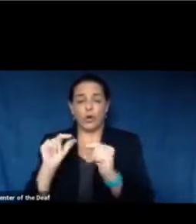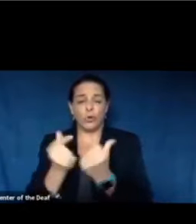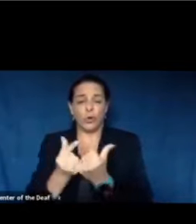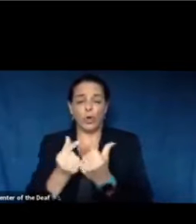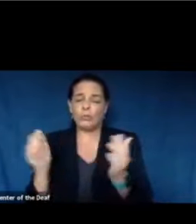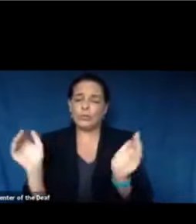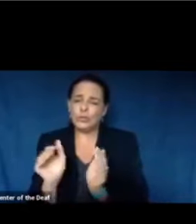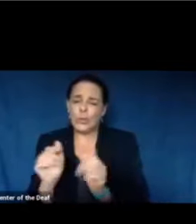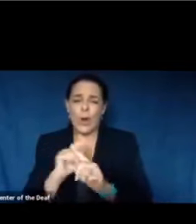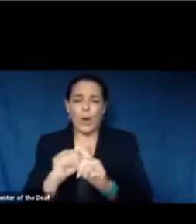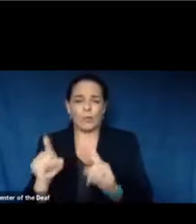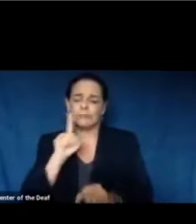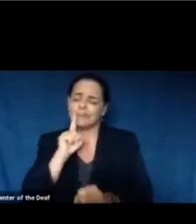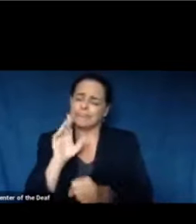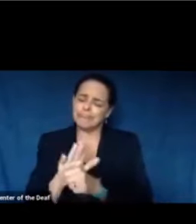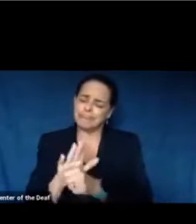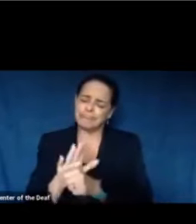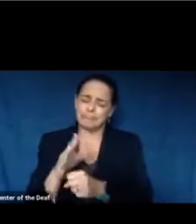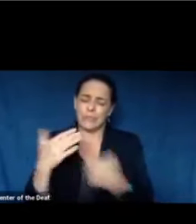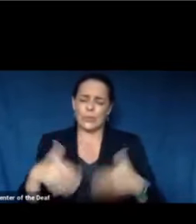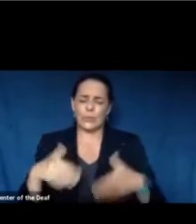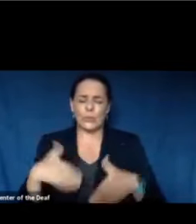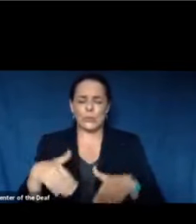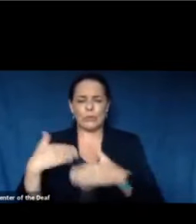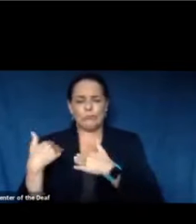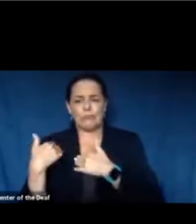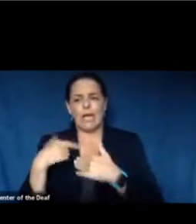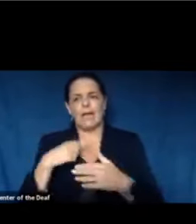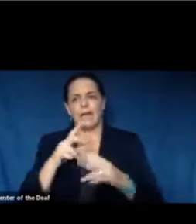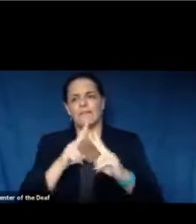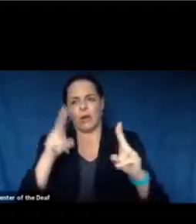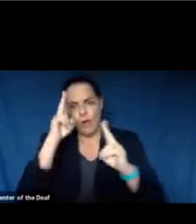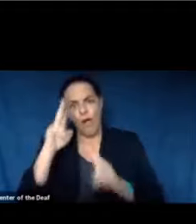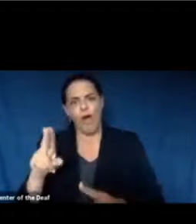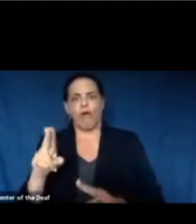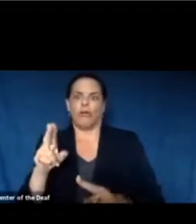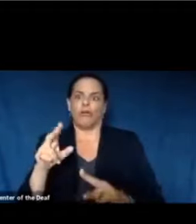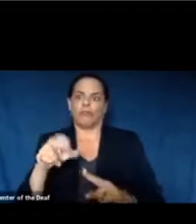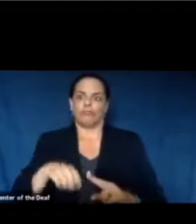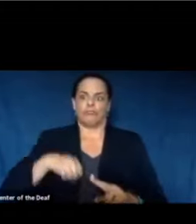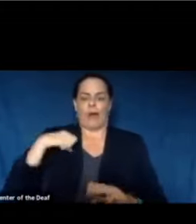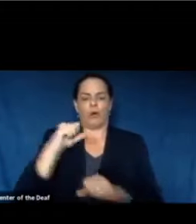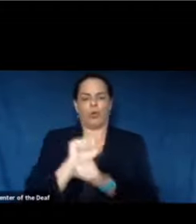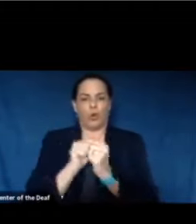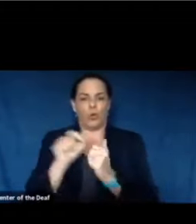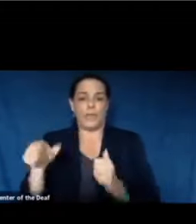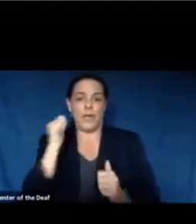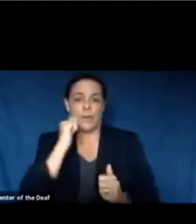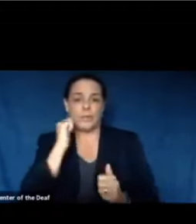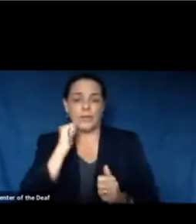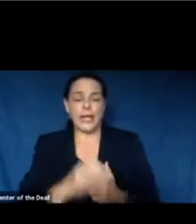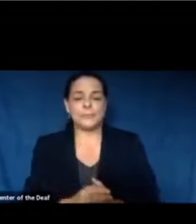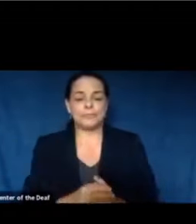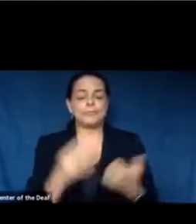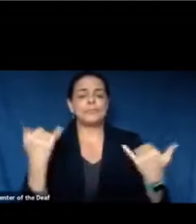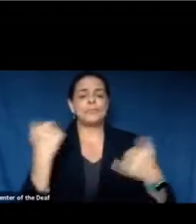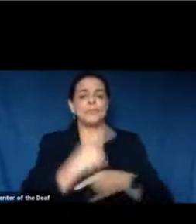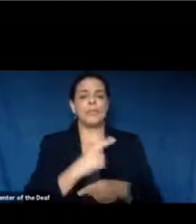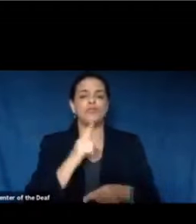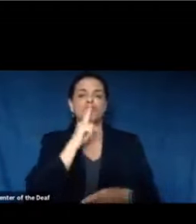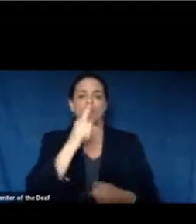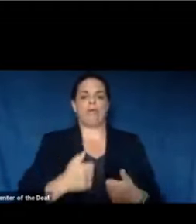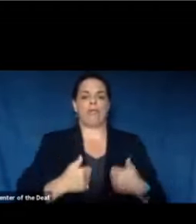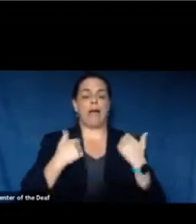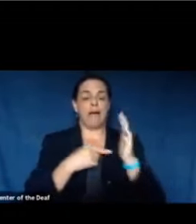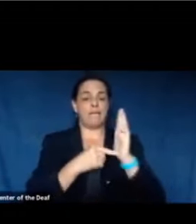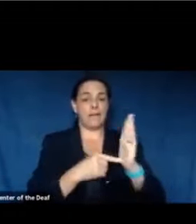professionals, a group that I'm immensely proud and honored to be working with every day. A real life example of putting the 5 core actions into